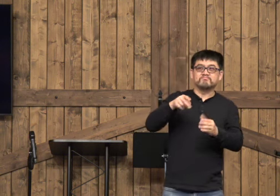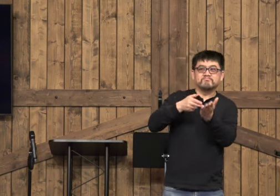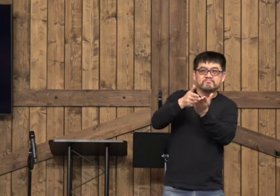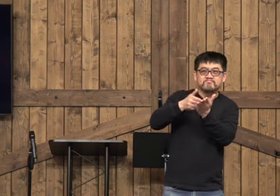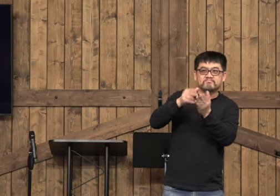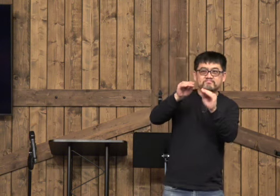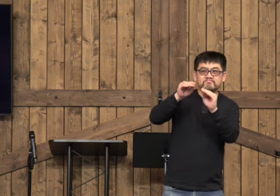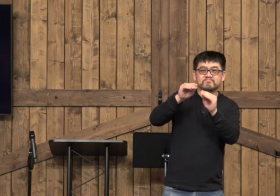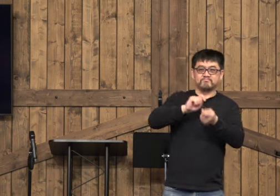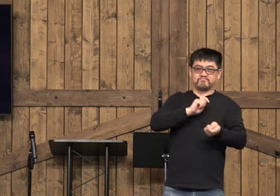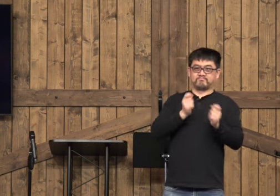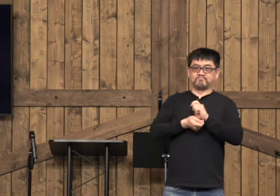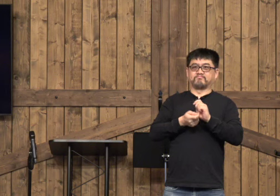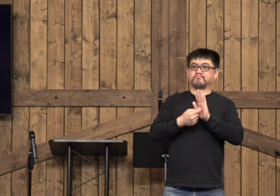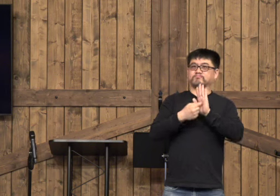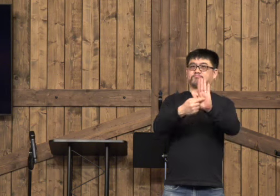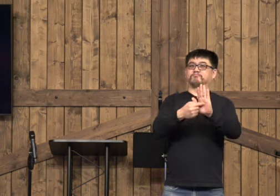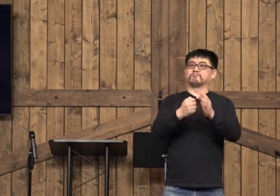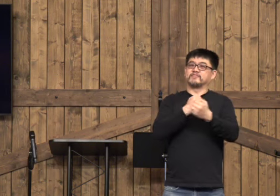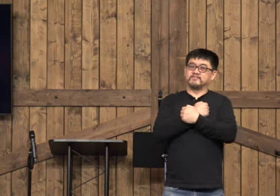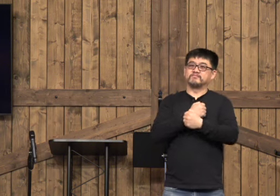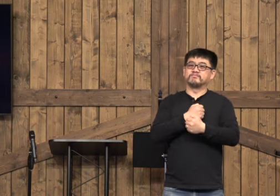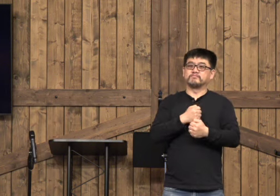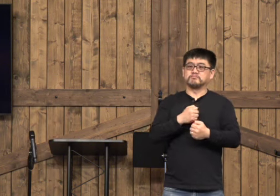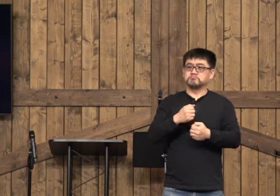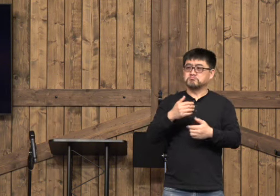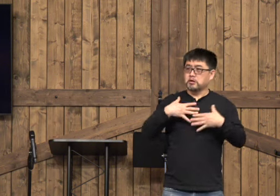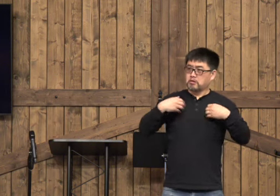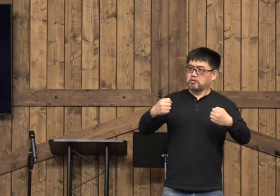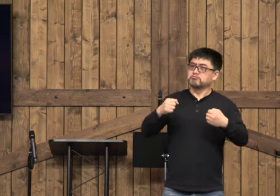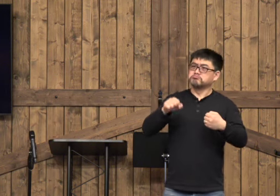that you need to go and teach them the truth so that they will repent